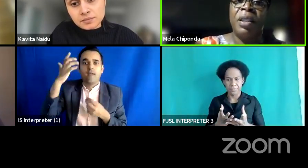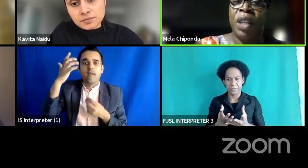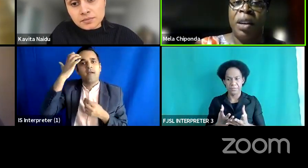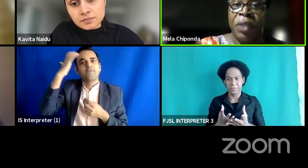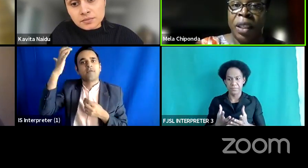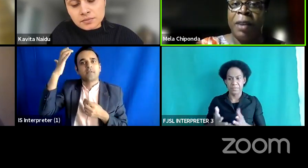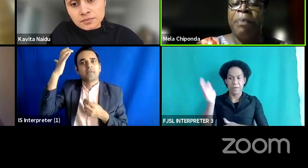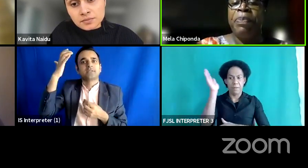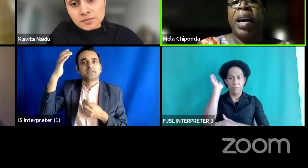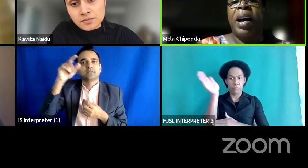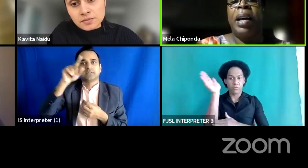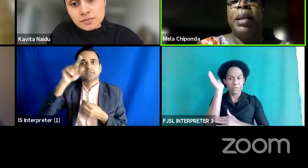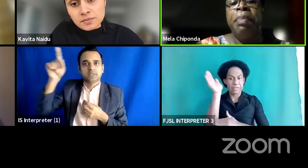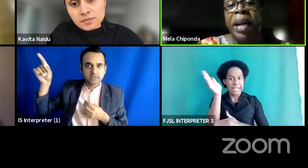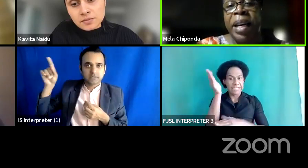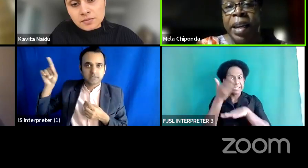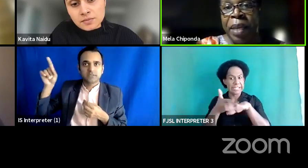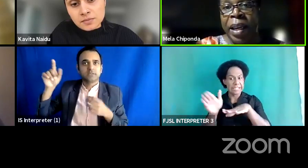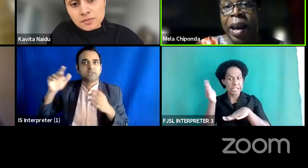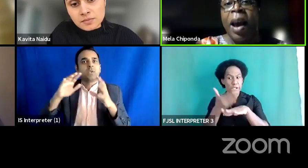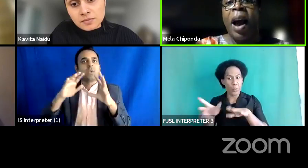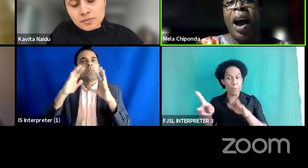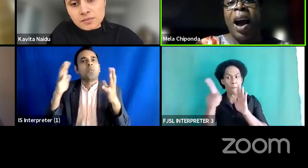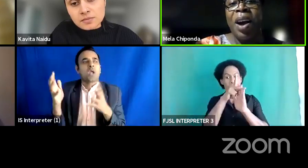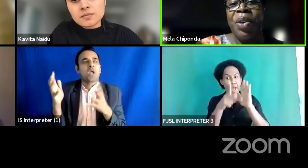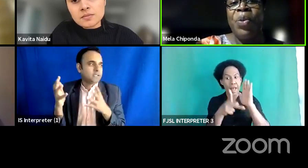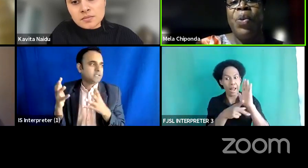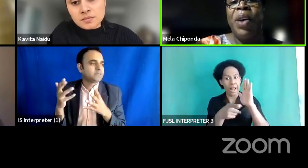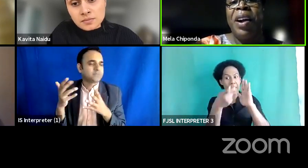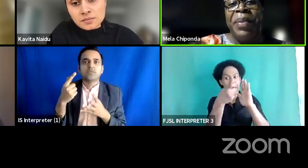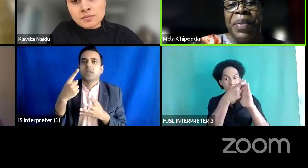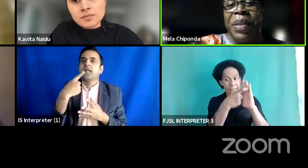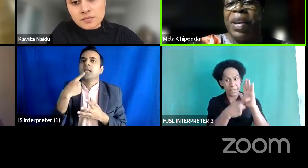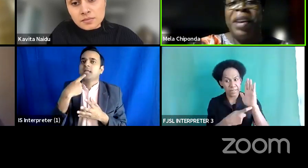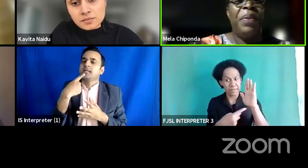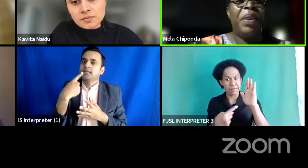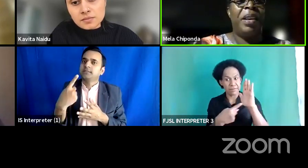are revived after the pandemic, how